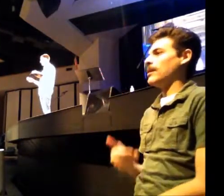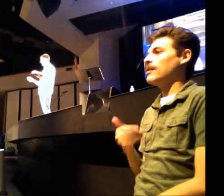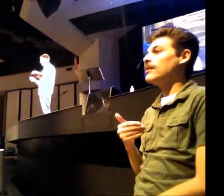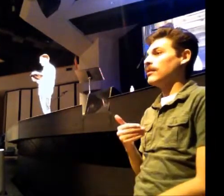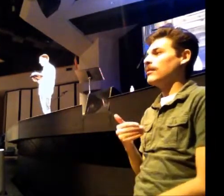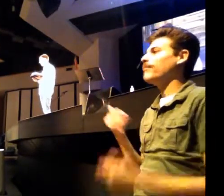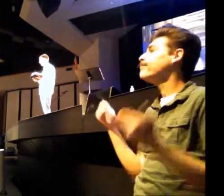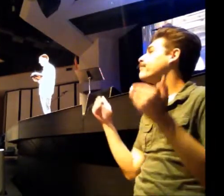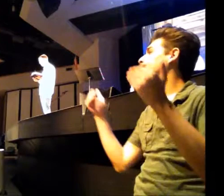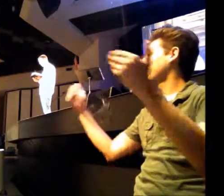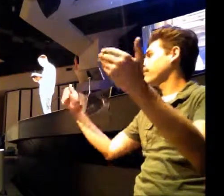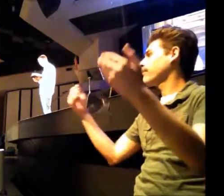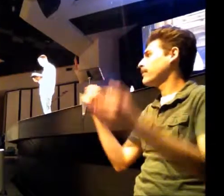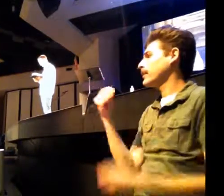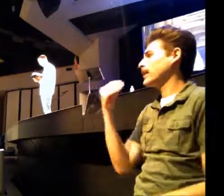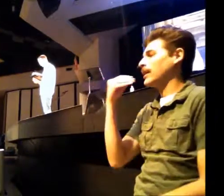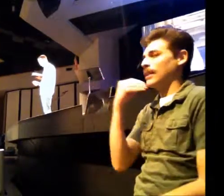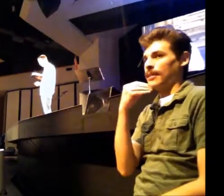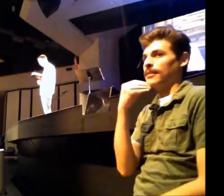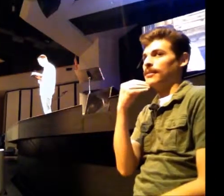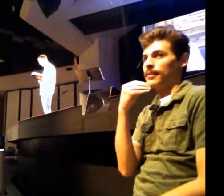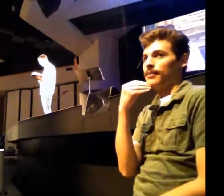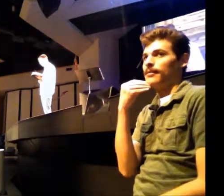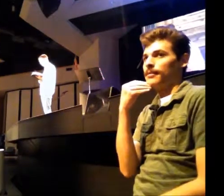may take it.